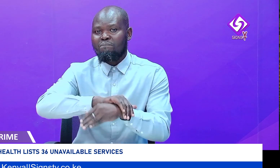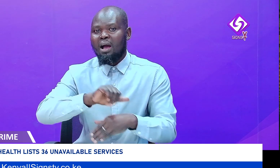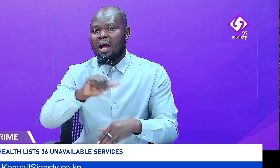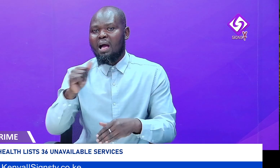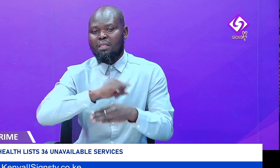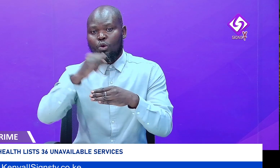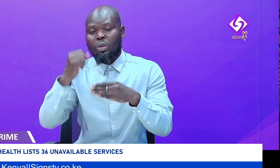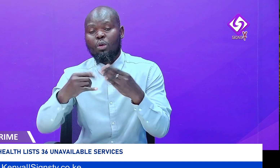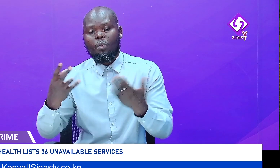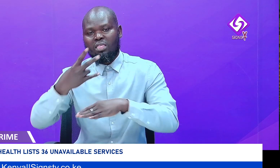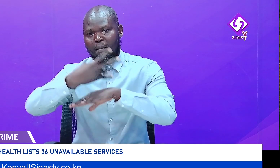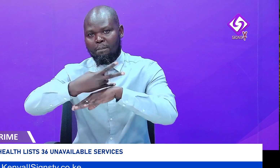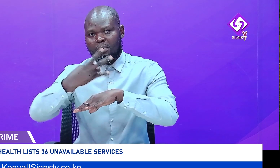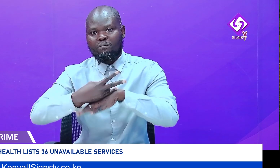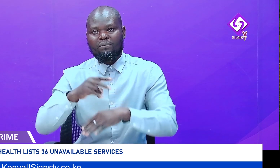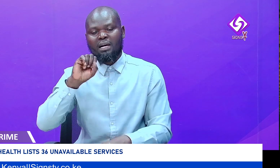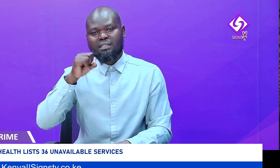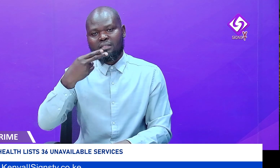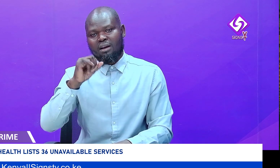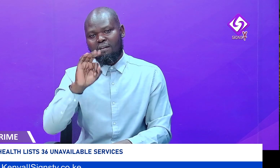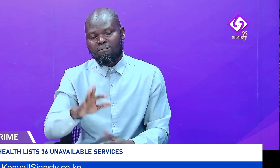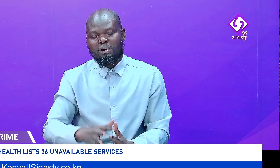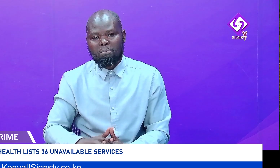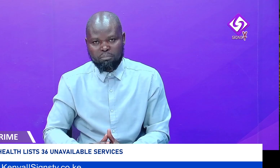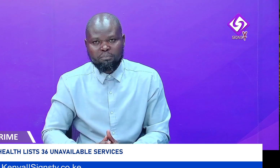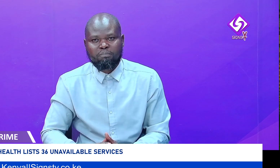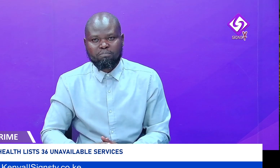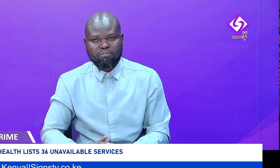ablation and surgical repair of birth-related